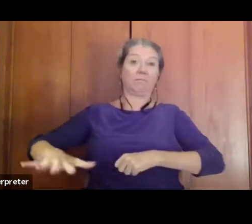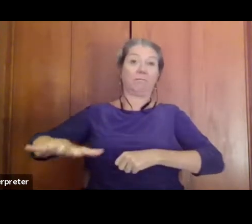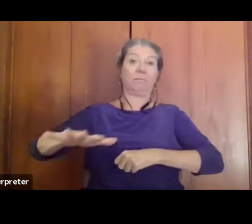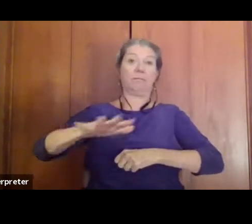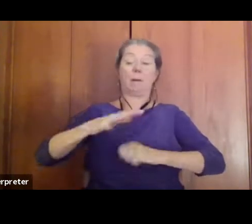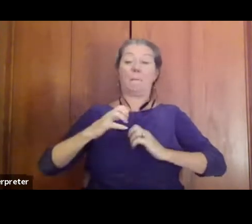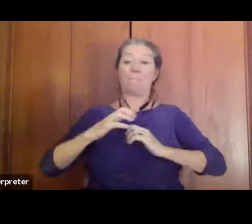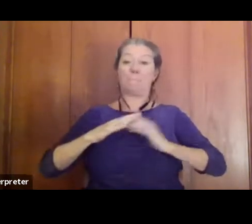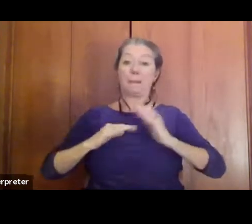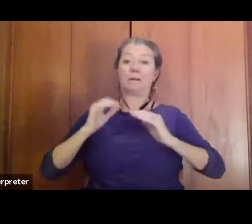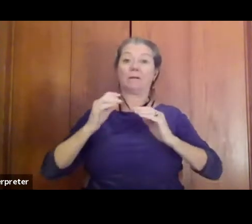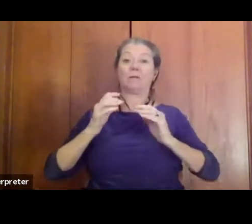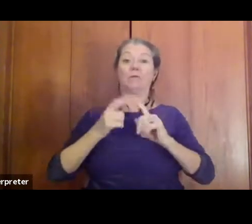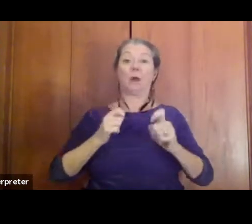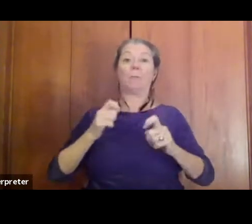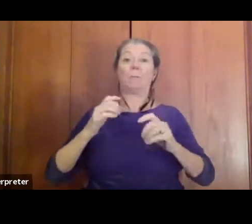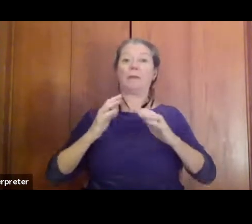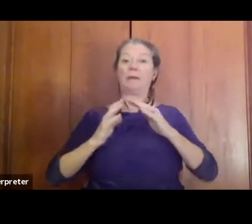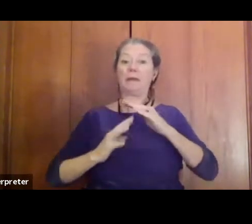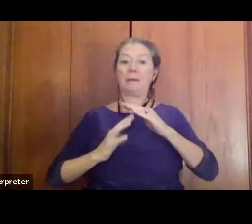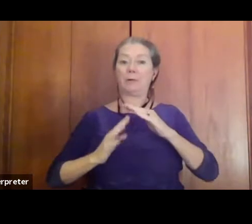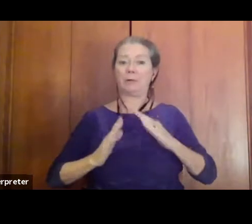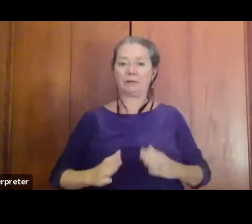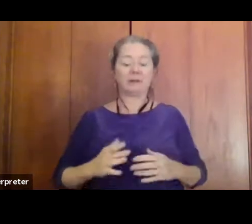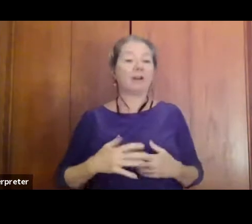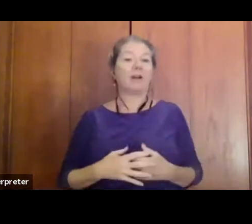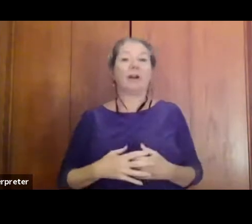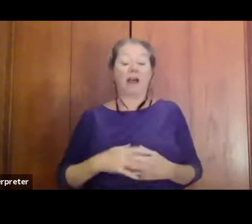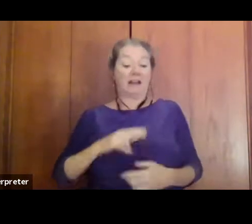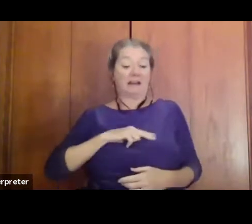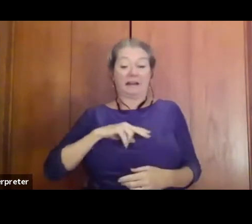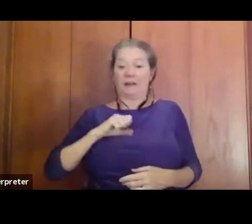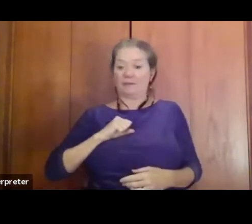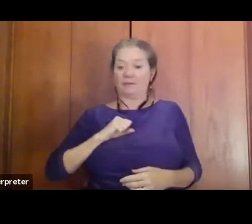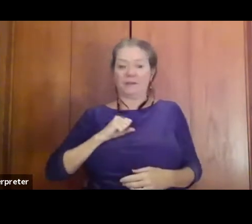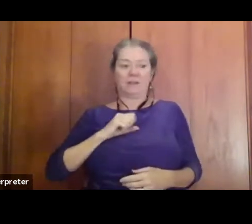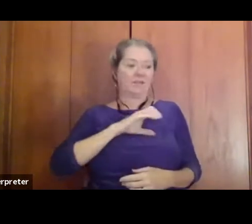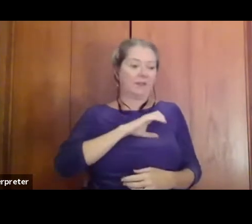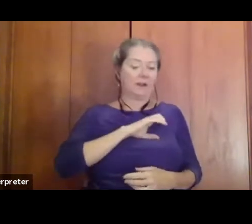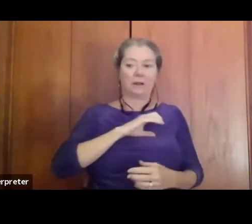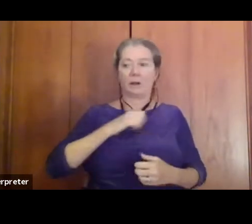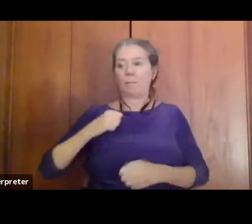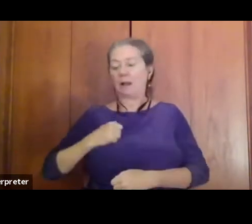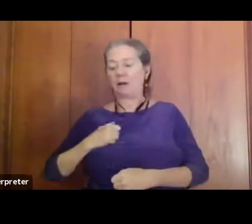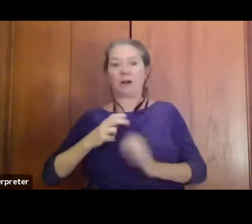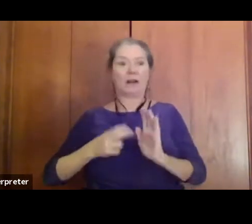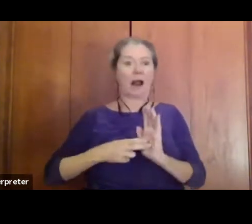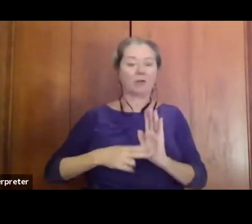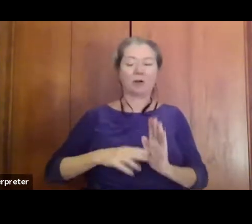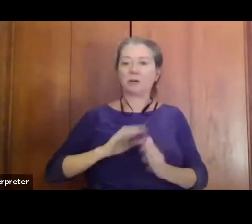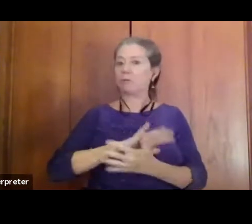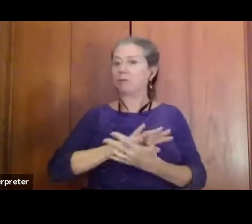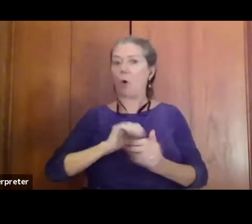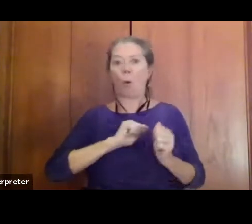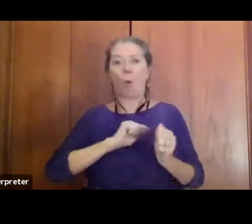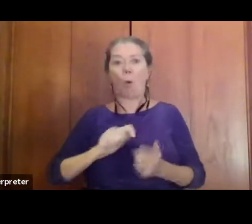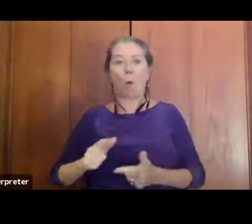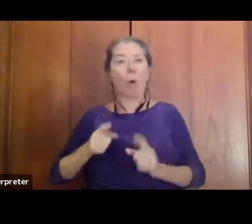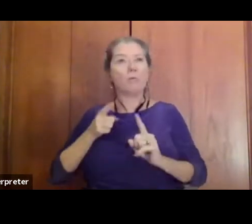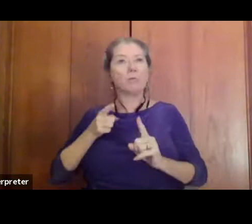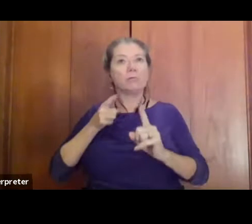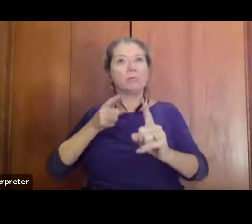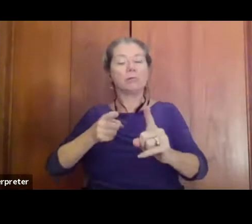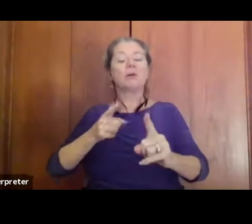Navsea personnel, civilian, military, contractors alike, we all strive